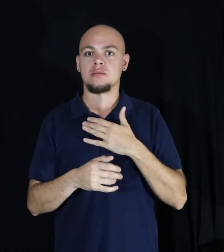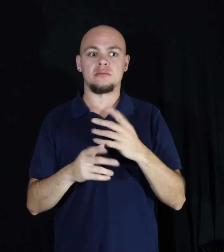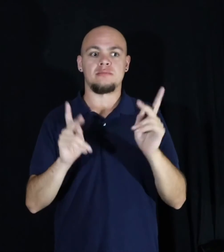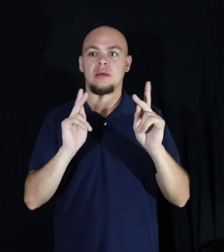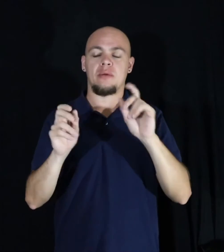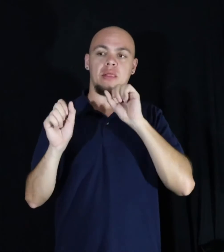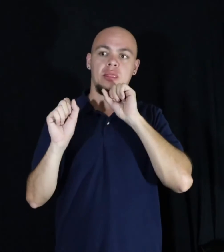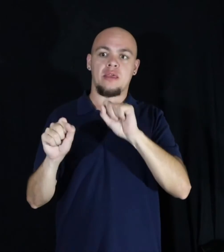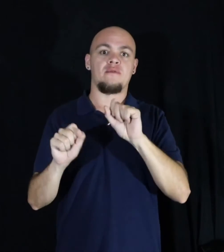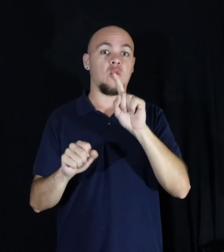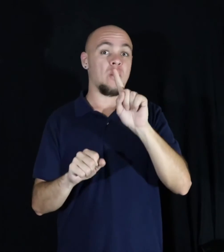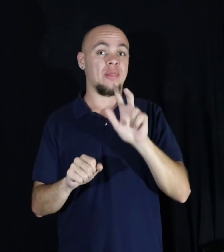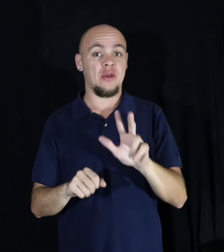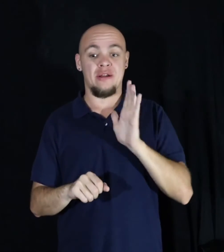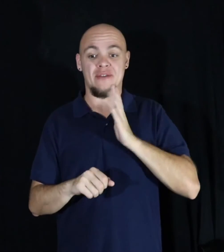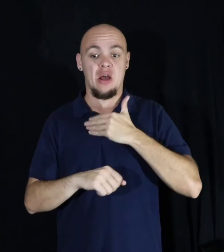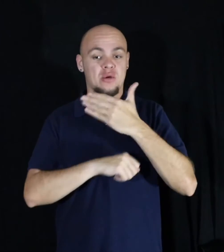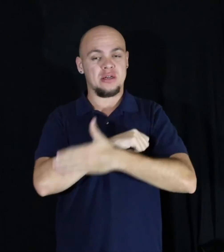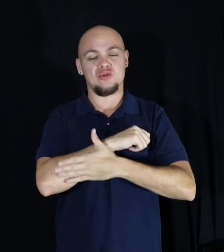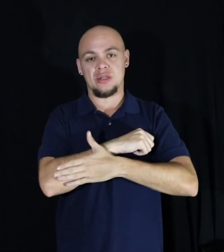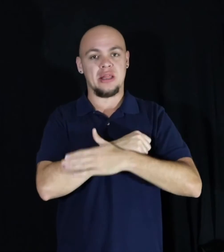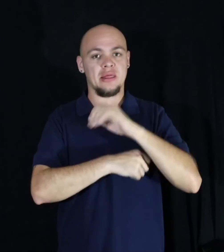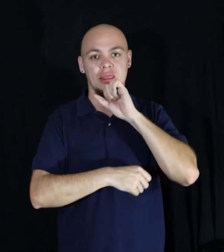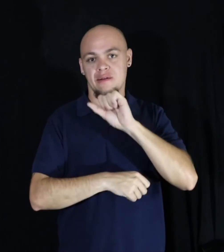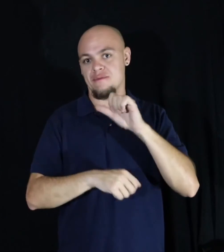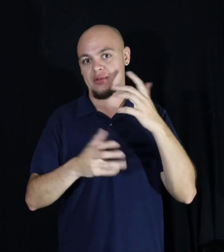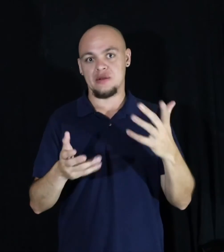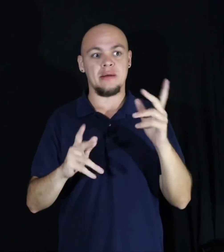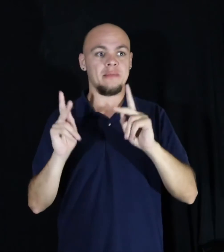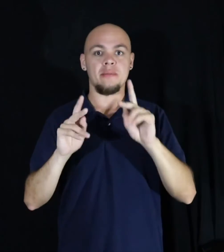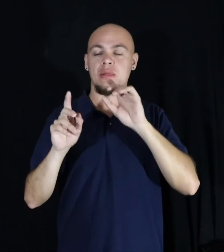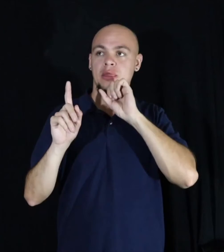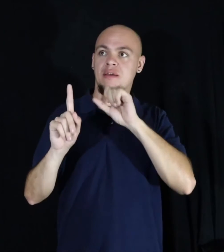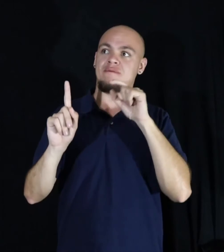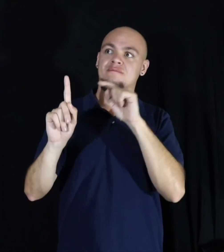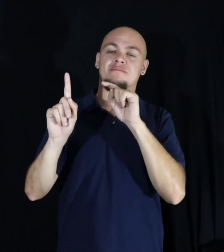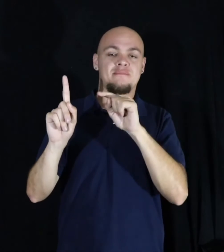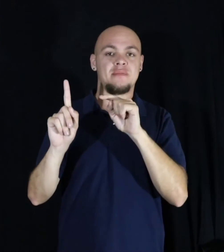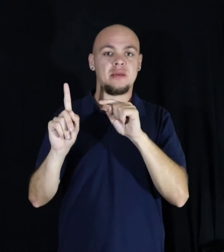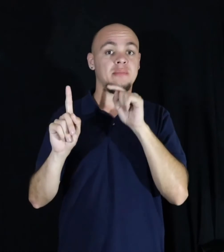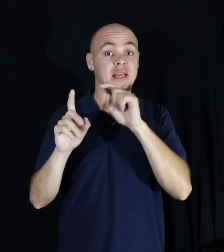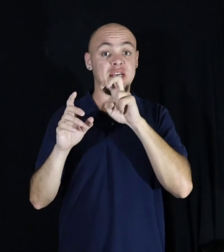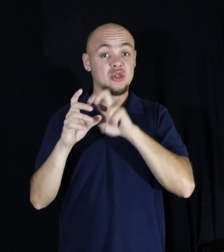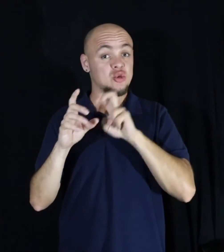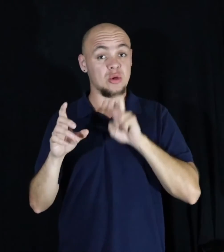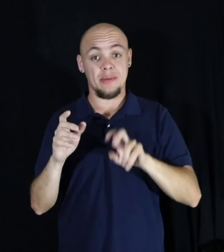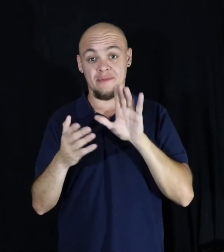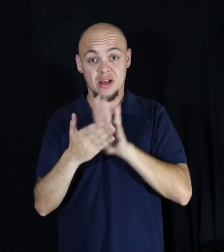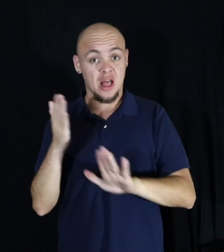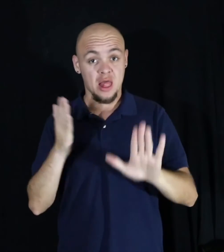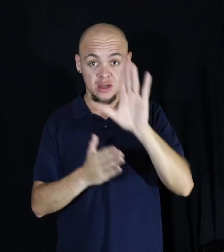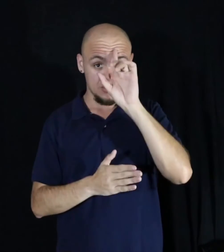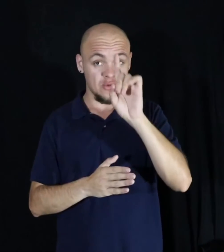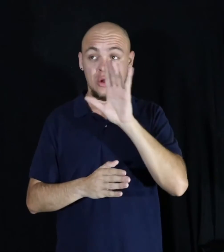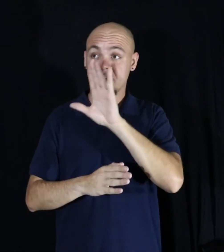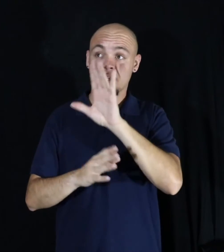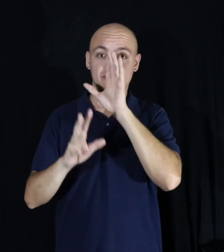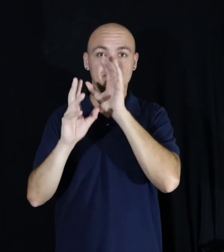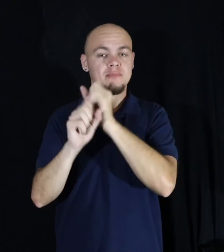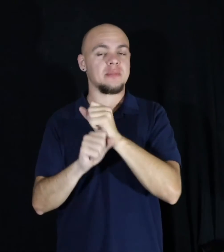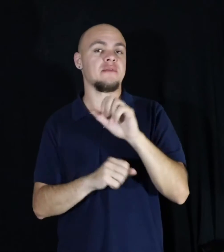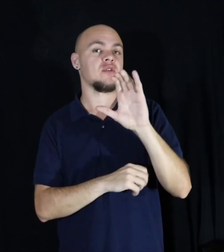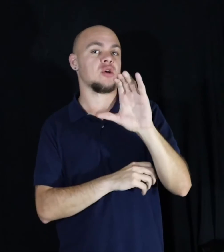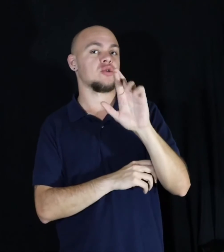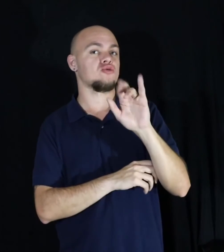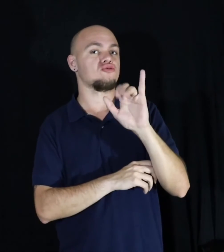least a third of the country, and all of us, I'm sure, love him, he dropped out of college to pursue his love for cricket. And